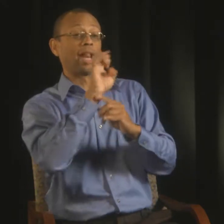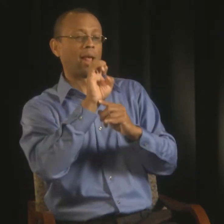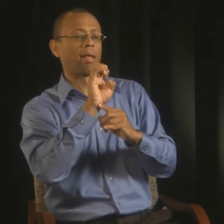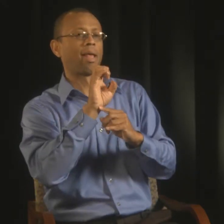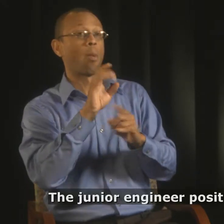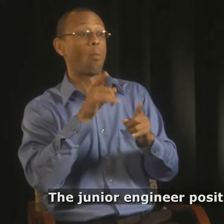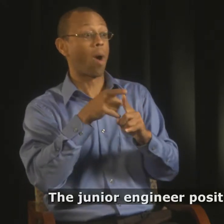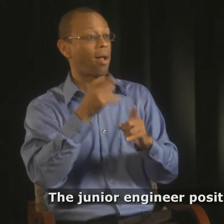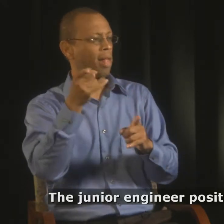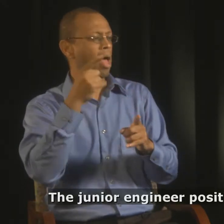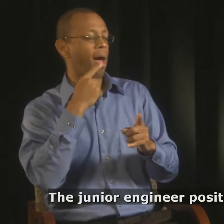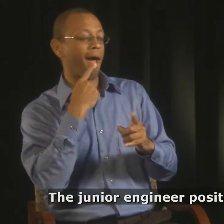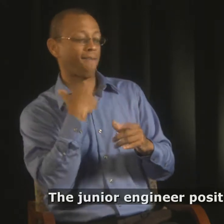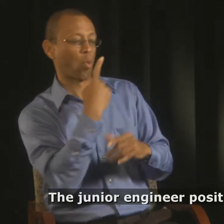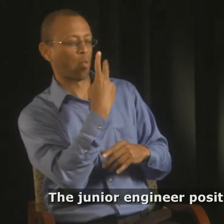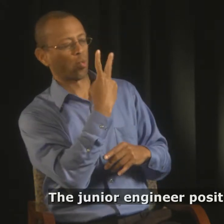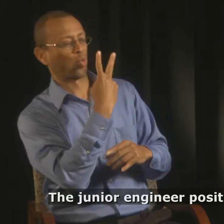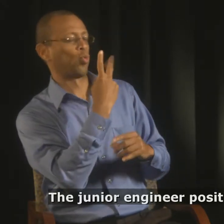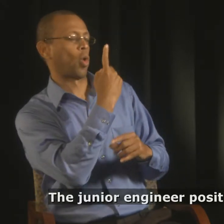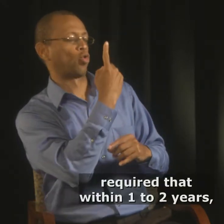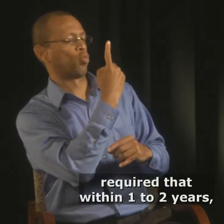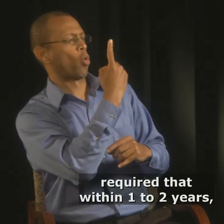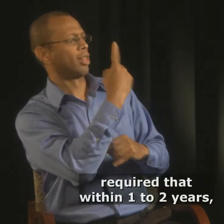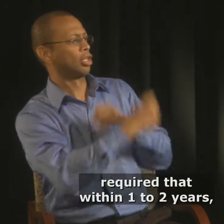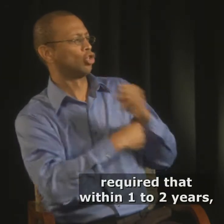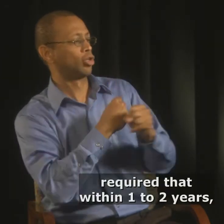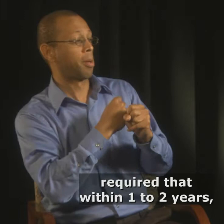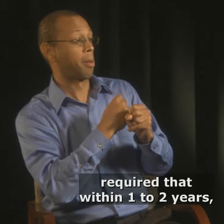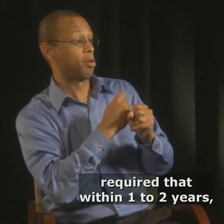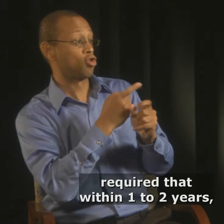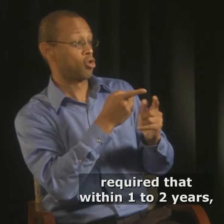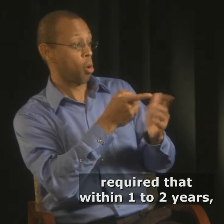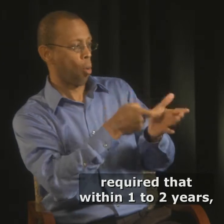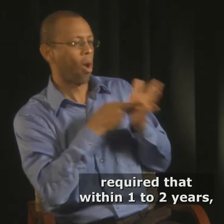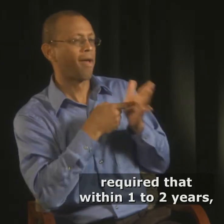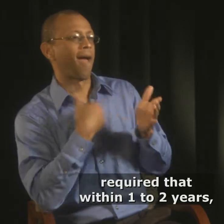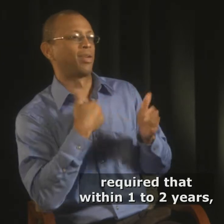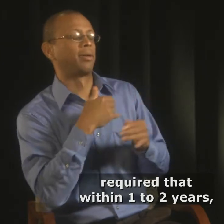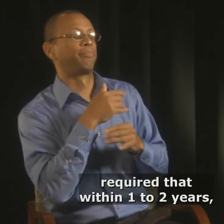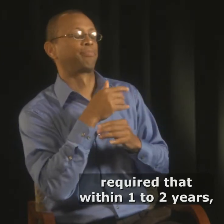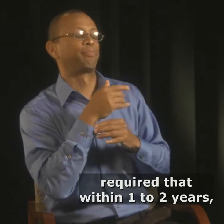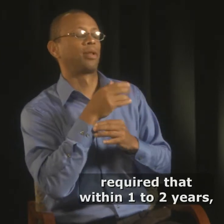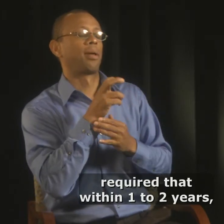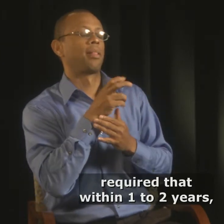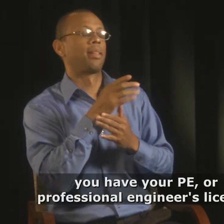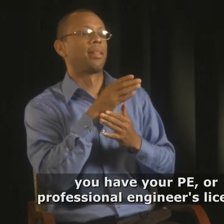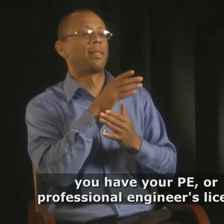The junior engineer position required that within 1 to 2 years, you